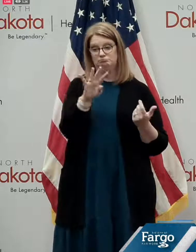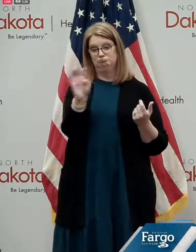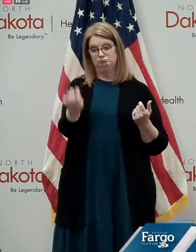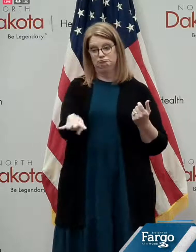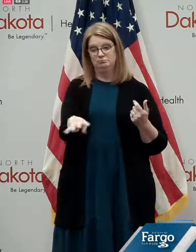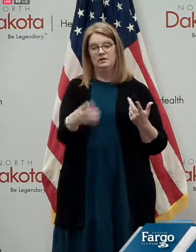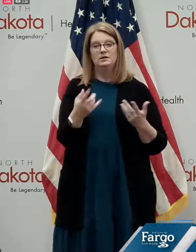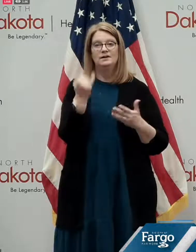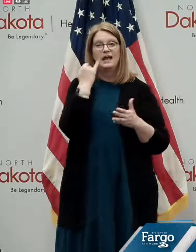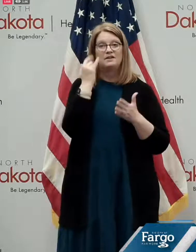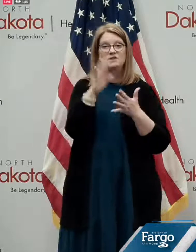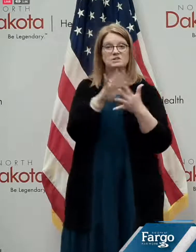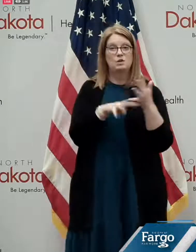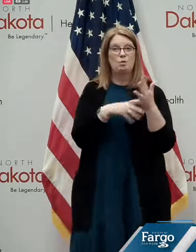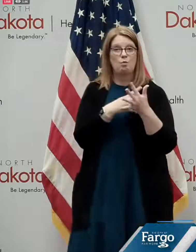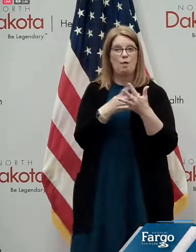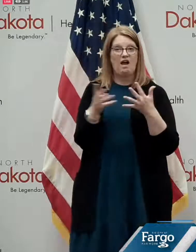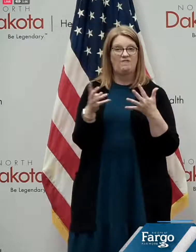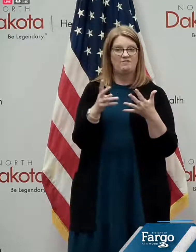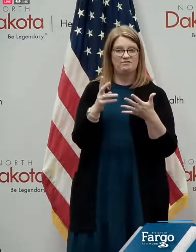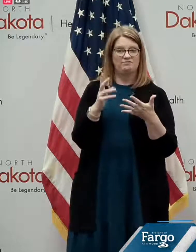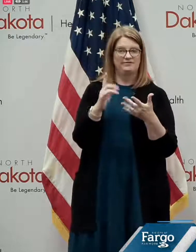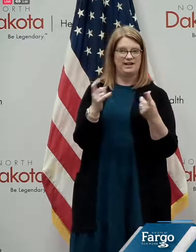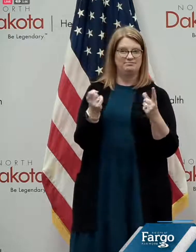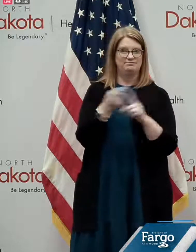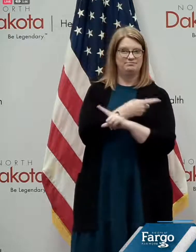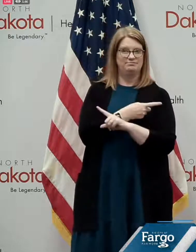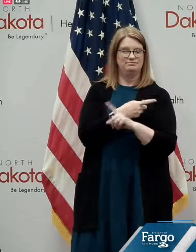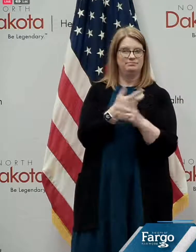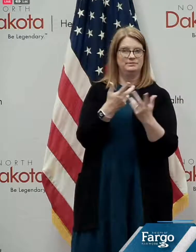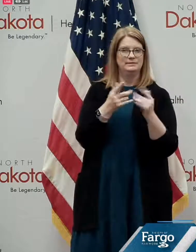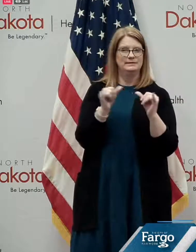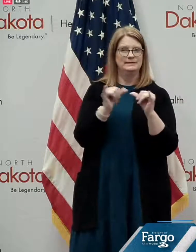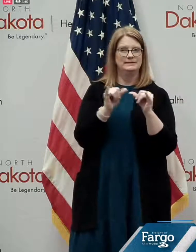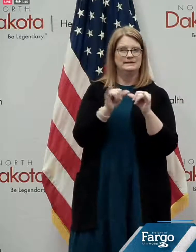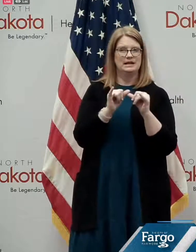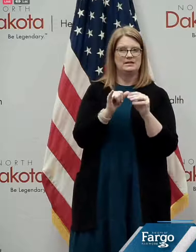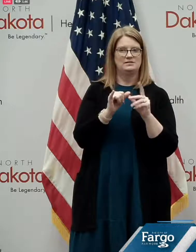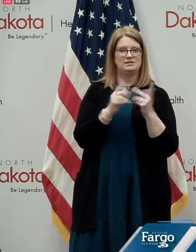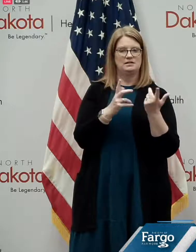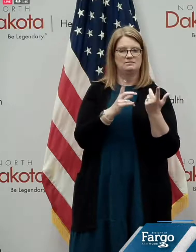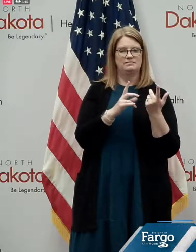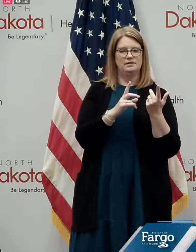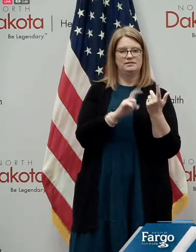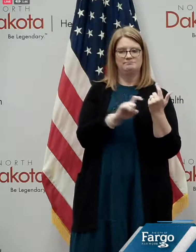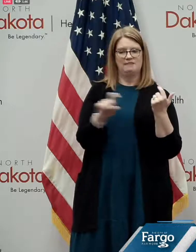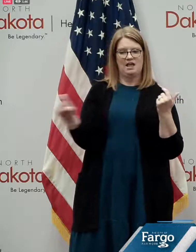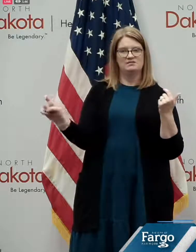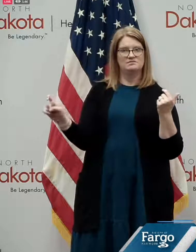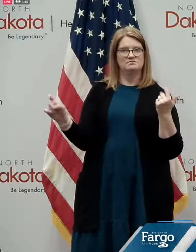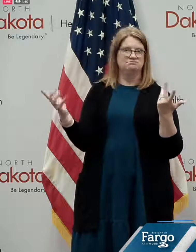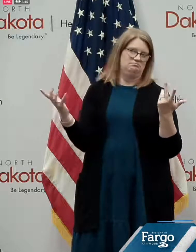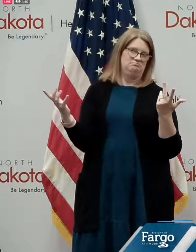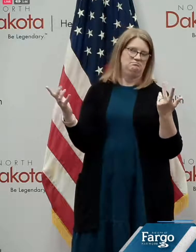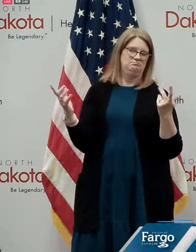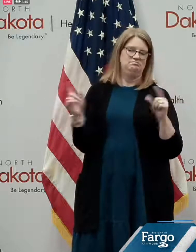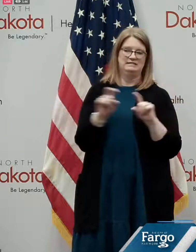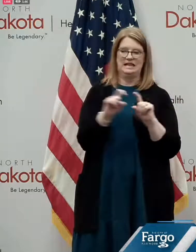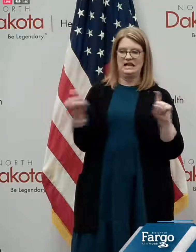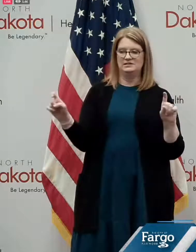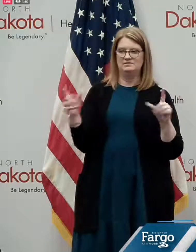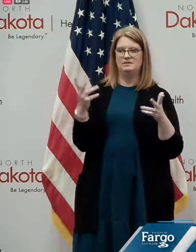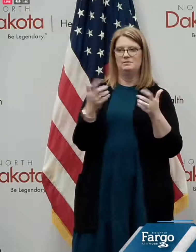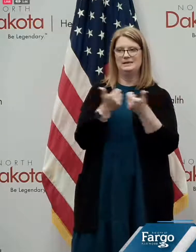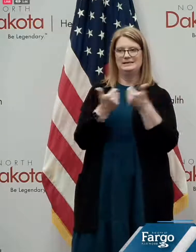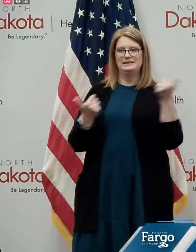sort of a graphical distortion because of the size of the x-axes on there, we'll take a look at those and take a note. Maybe we should split those into